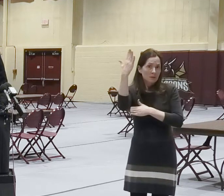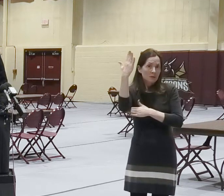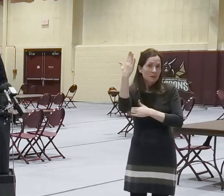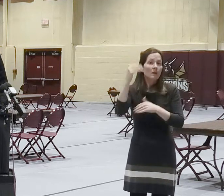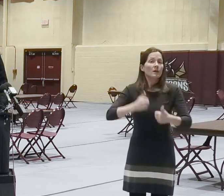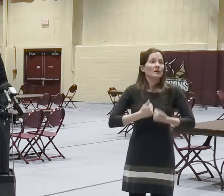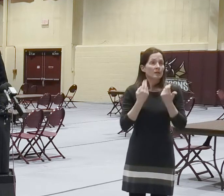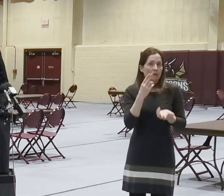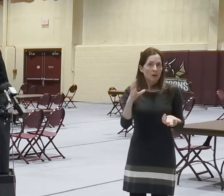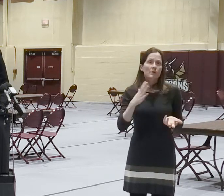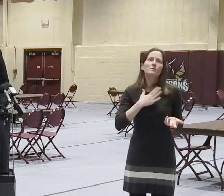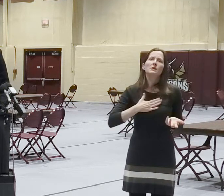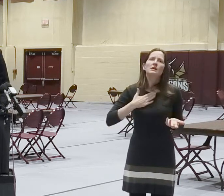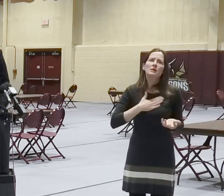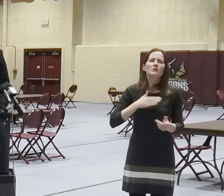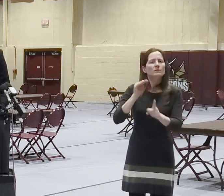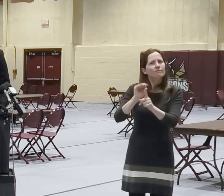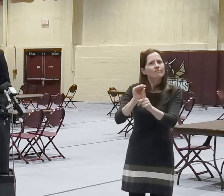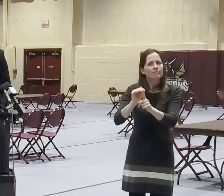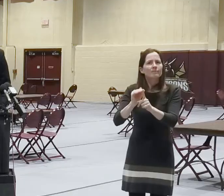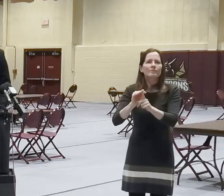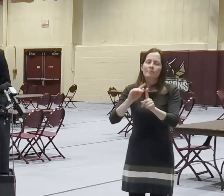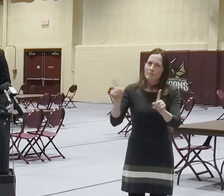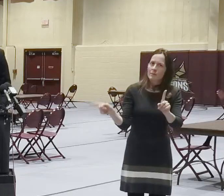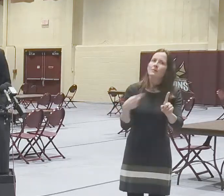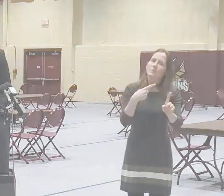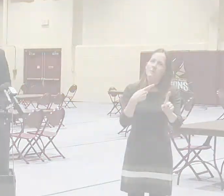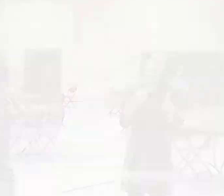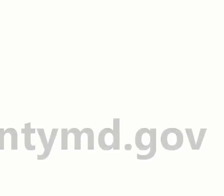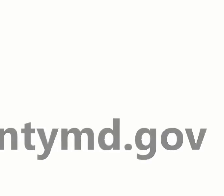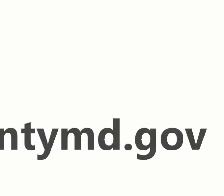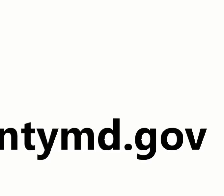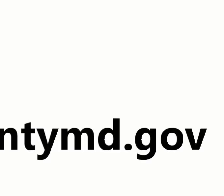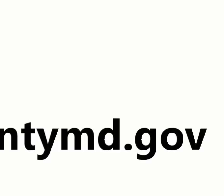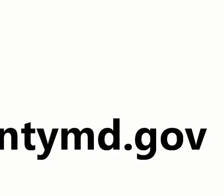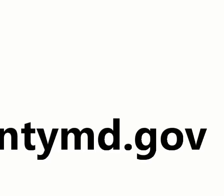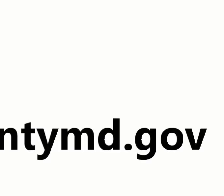please direct them to pre-register at